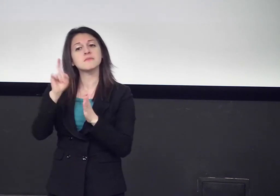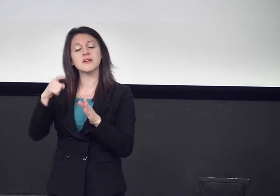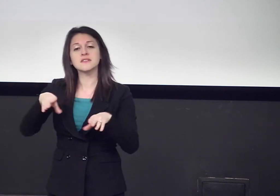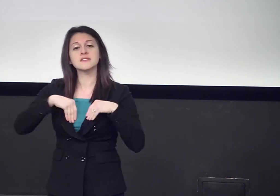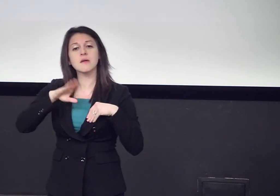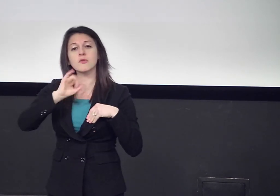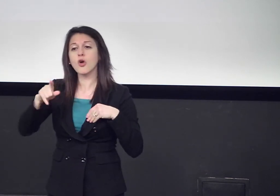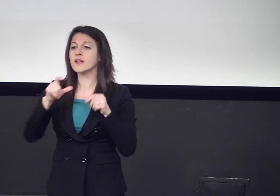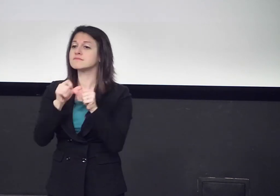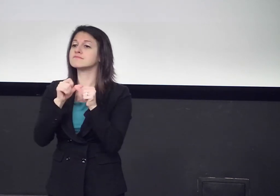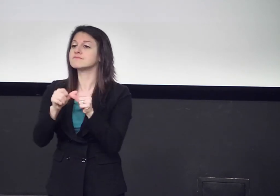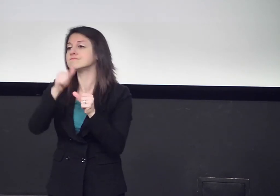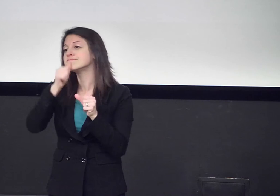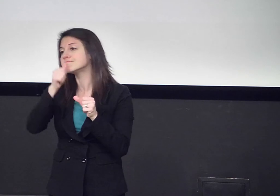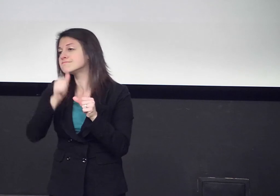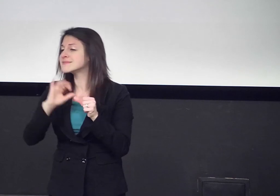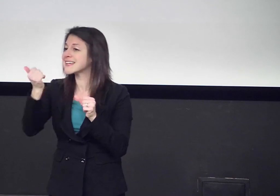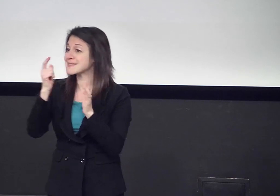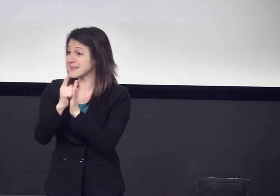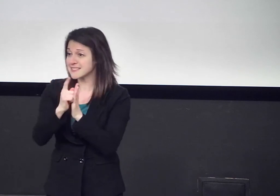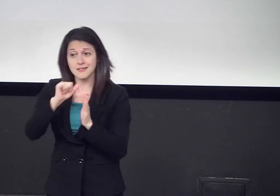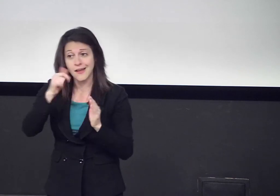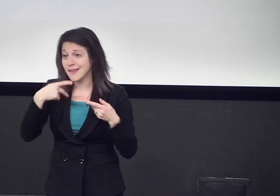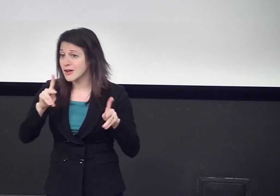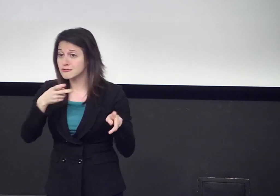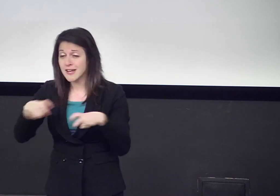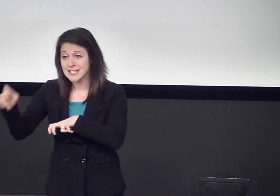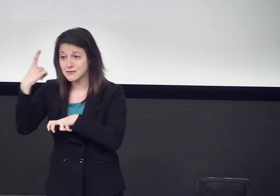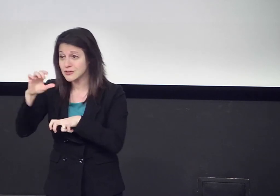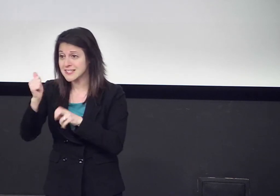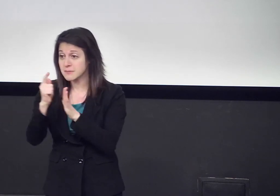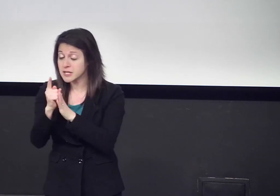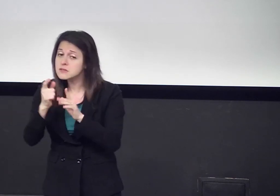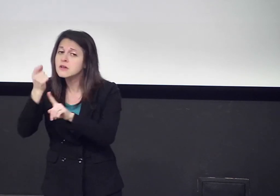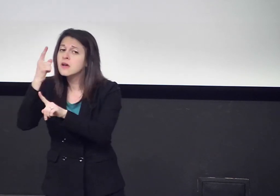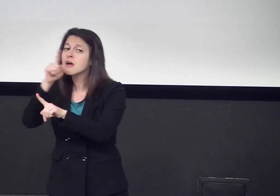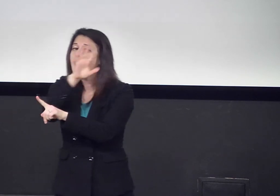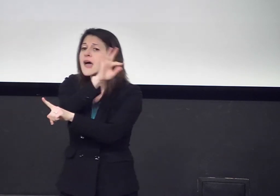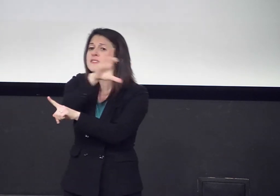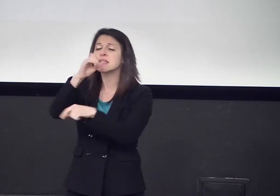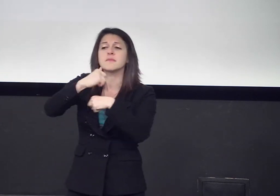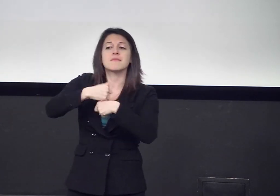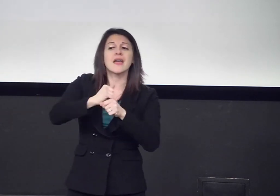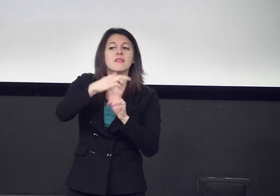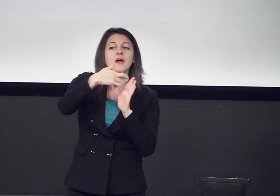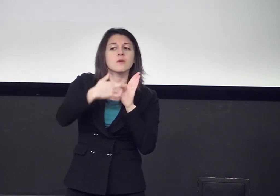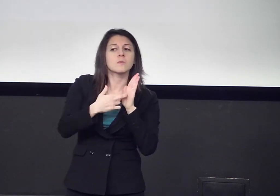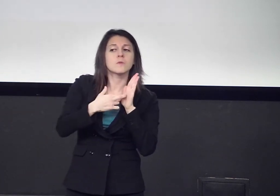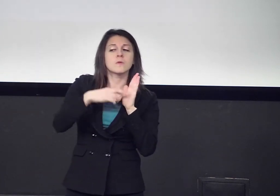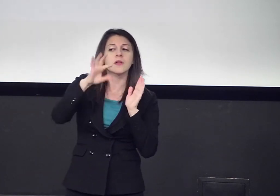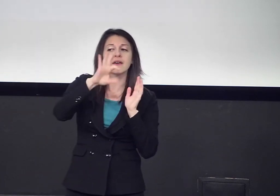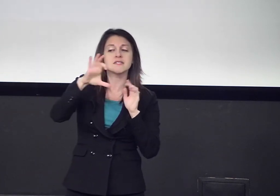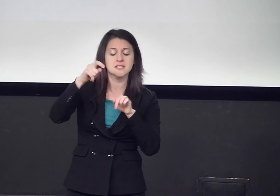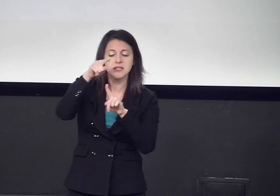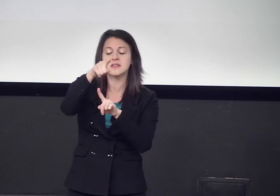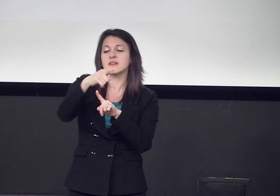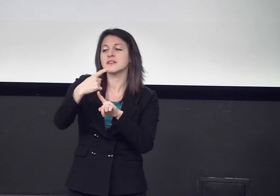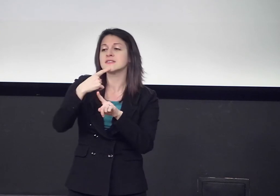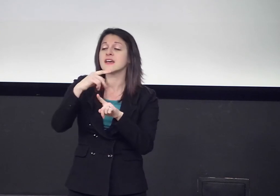Another way to deal with this issue is to transfer the call. But if you remember back to the 10-minute rule, that the FCC had made that rule that